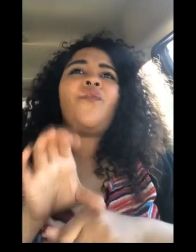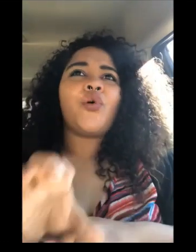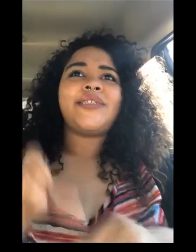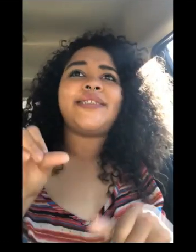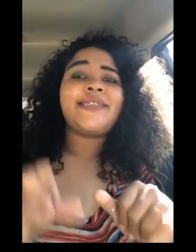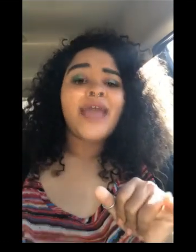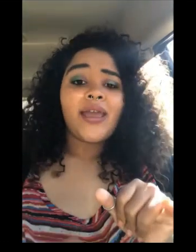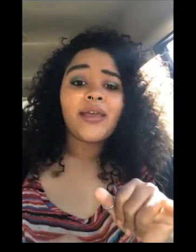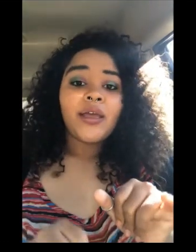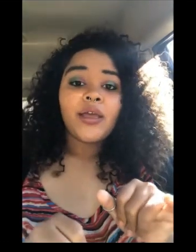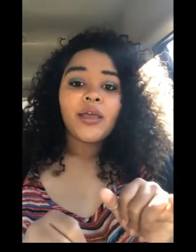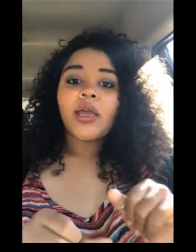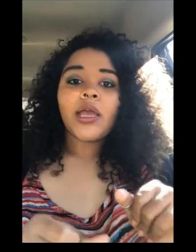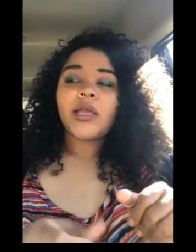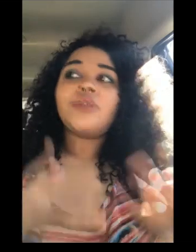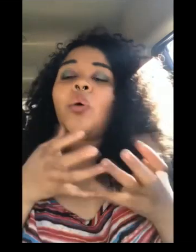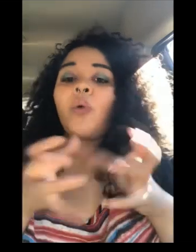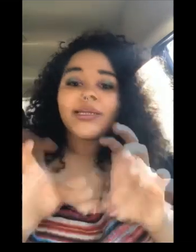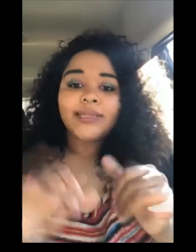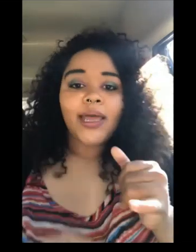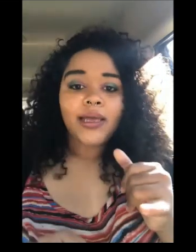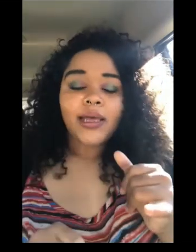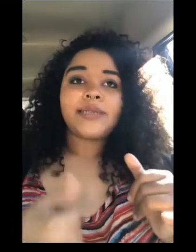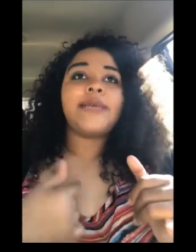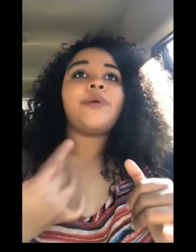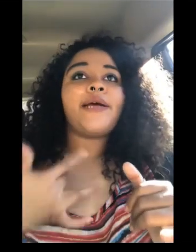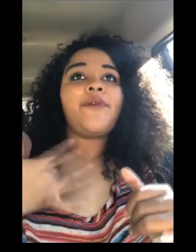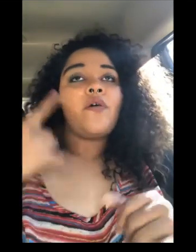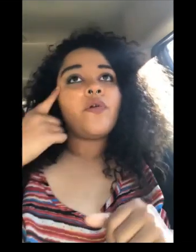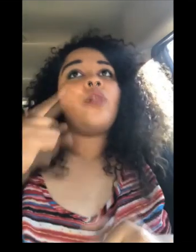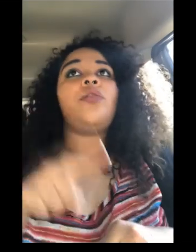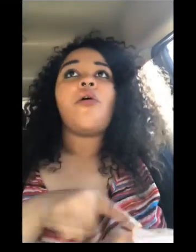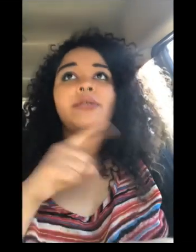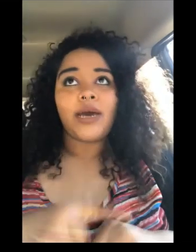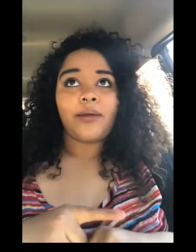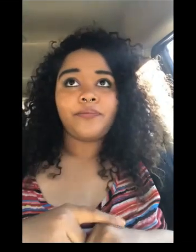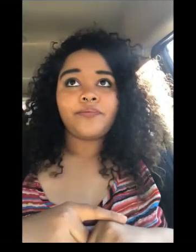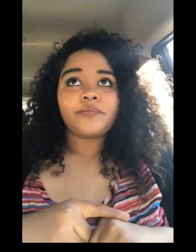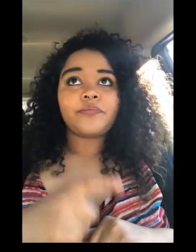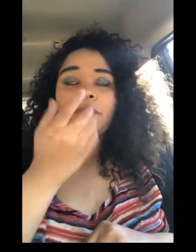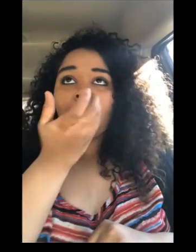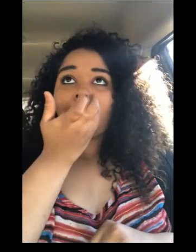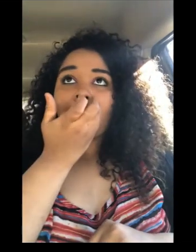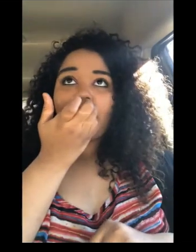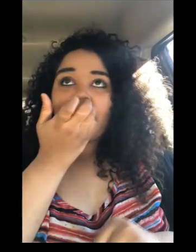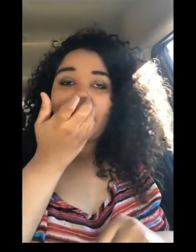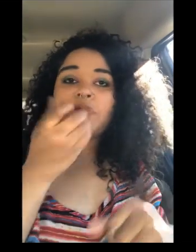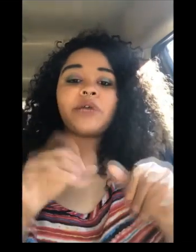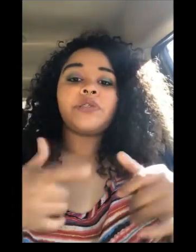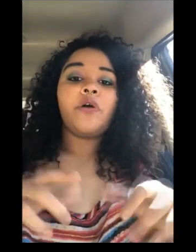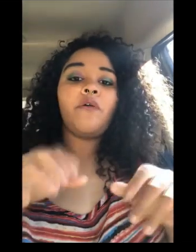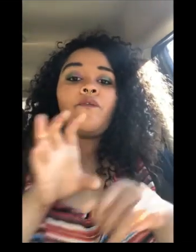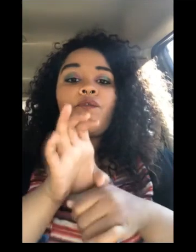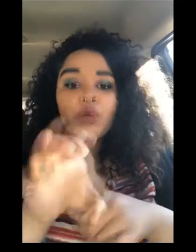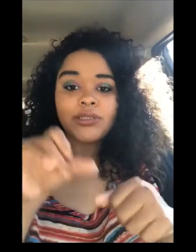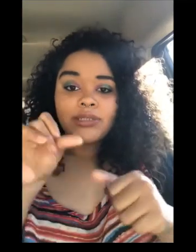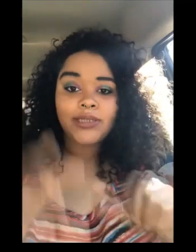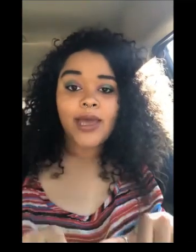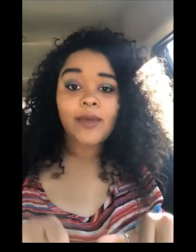forced to stay and you don't want to stay because that's what i felt for a long time was i was forced to stay